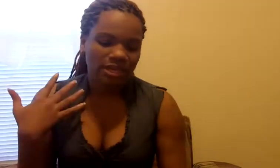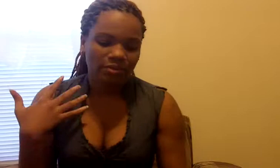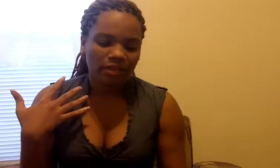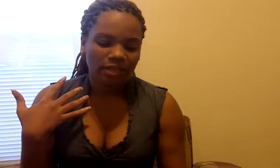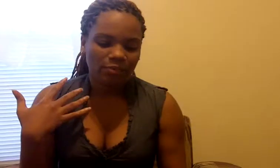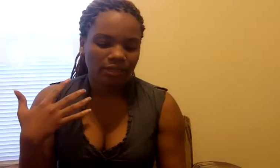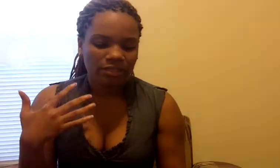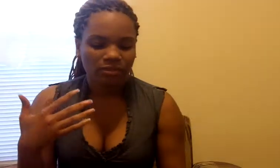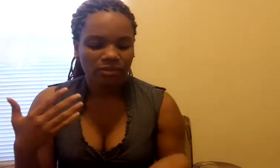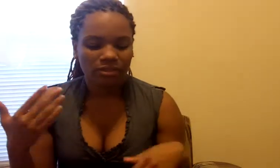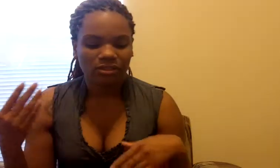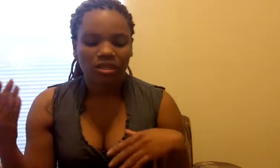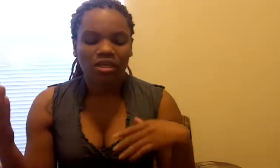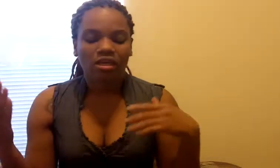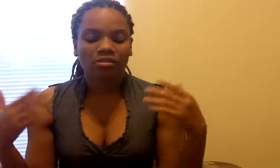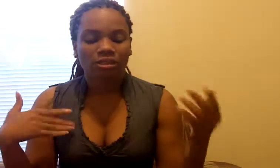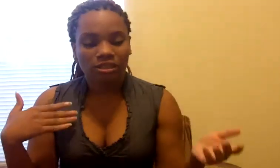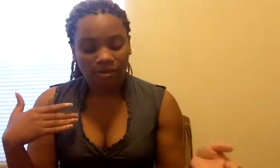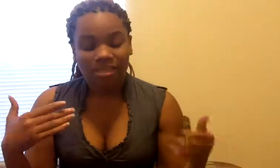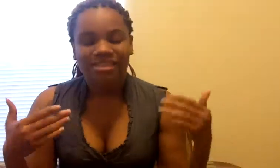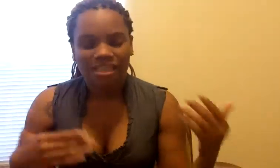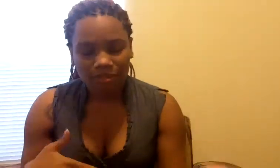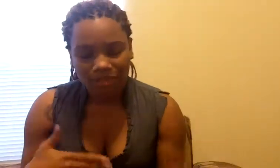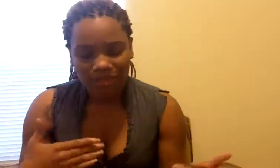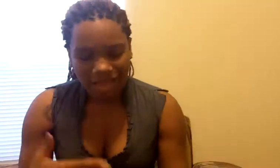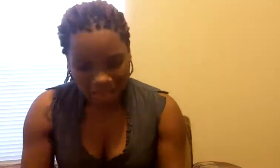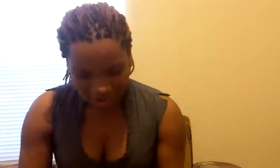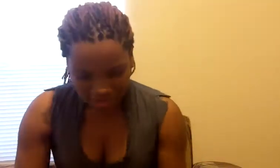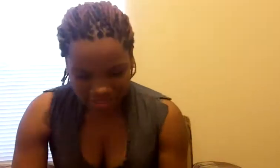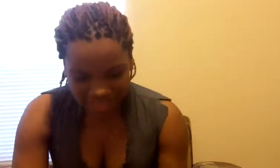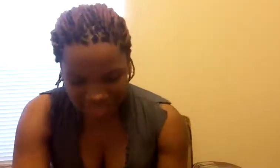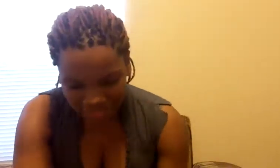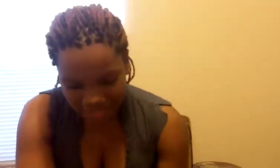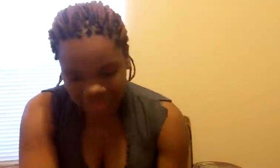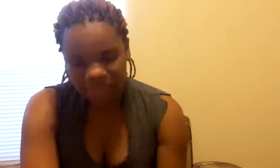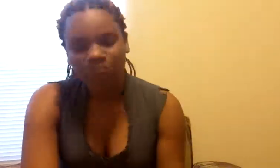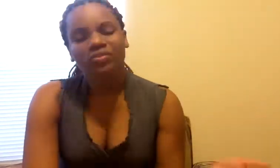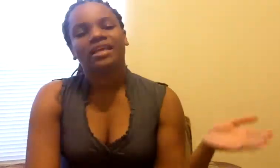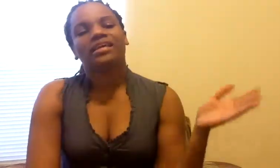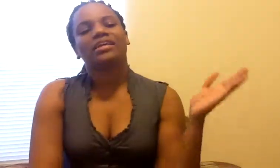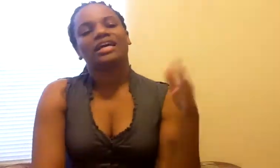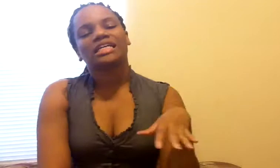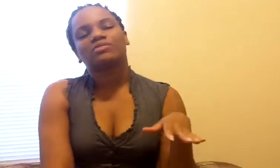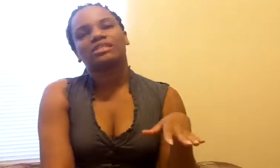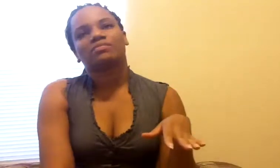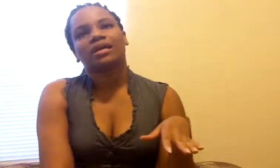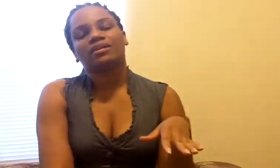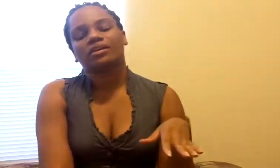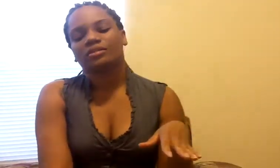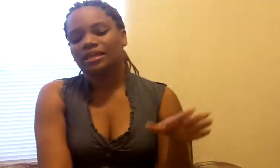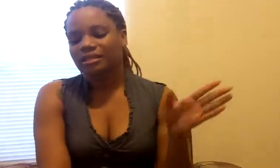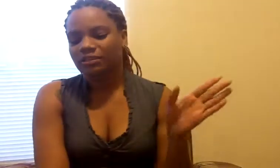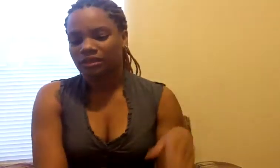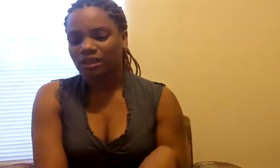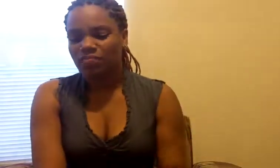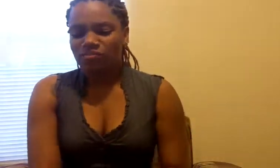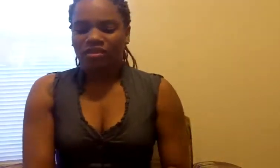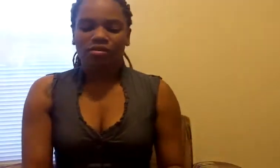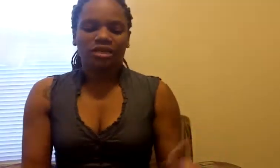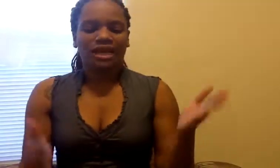same thing as PSC, which is conceptually accurate signed English. And then the last one is manually coded English, but those are